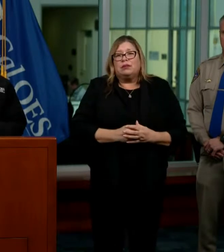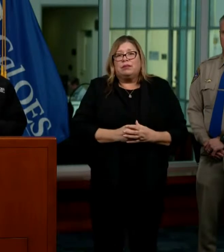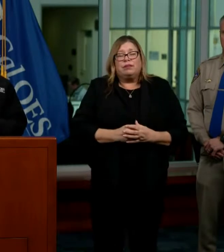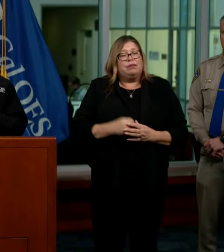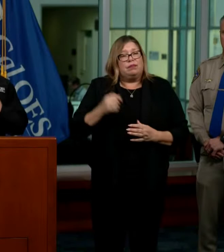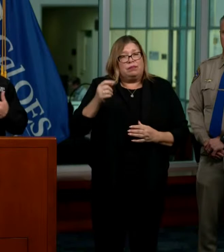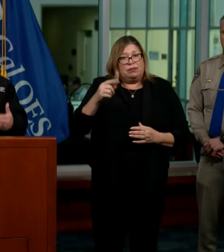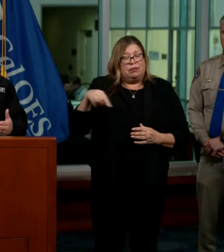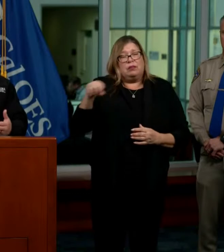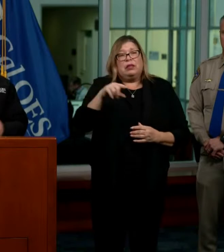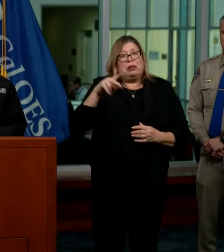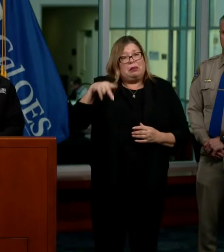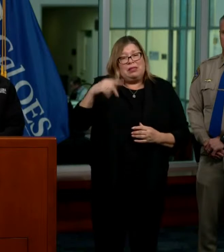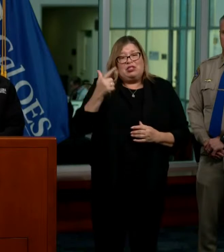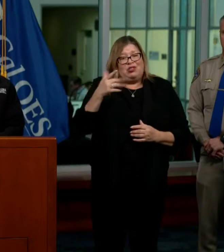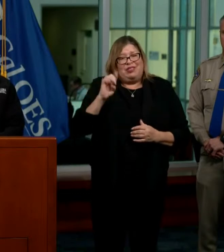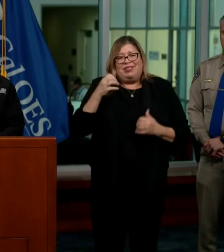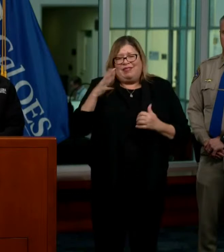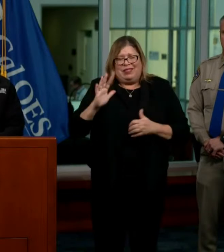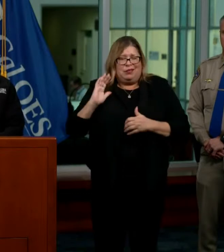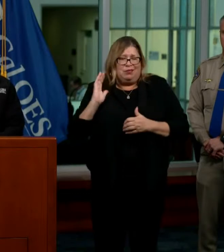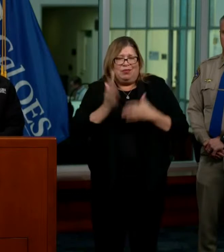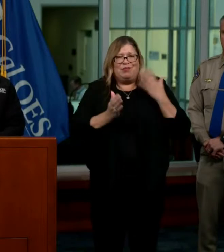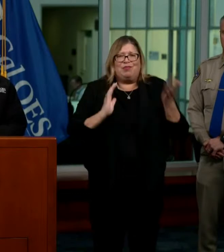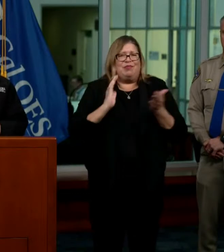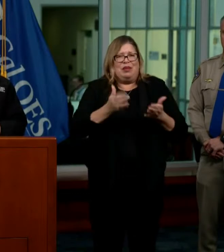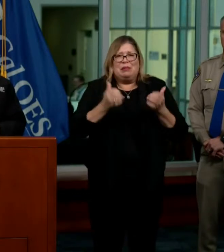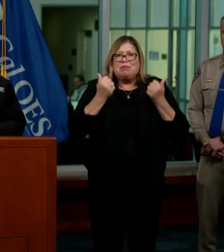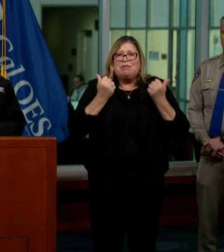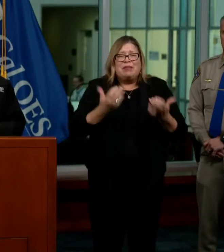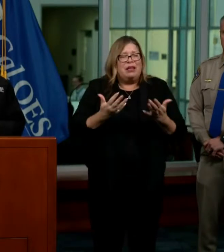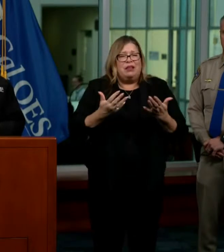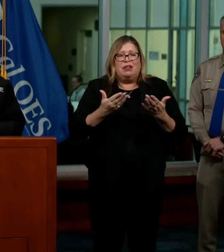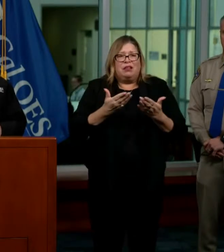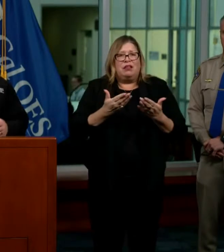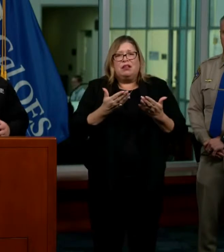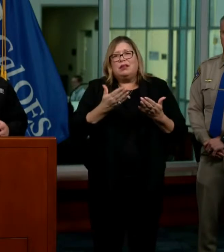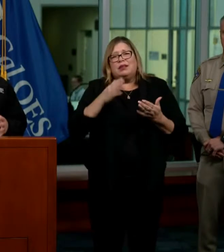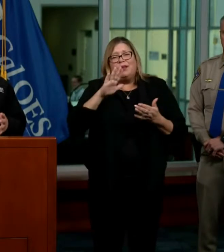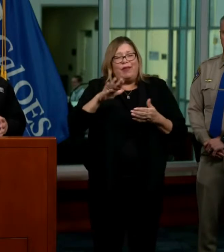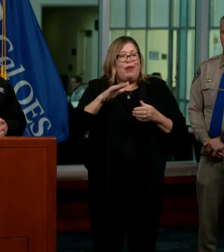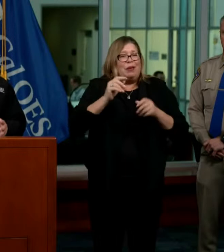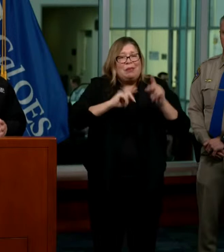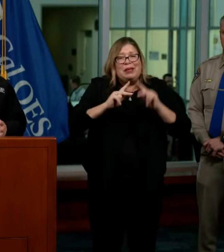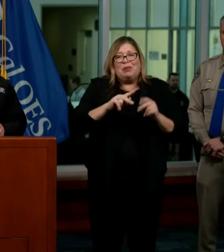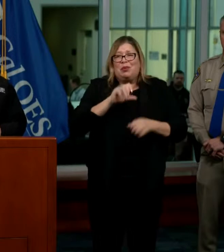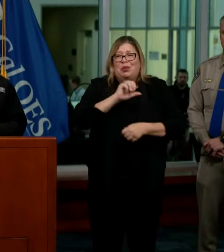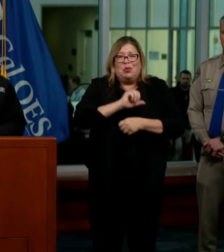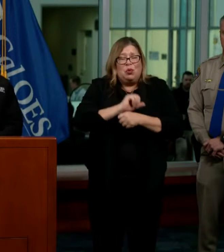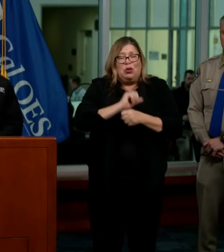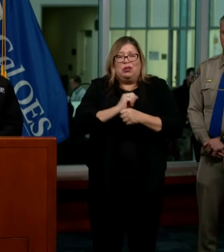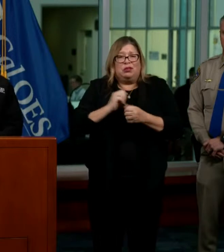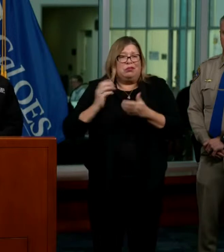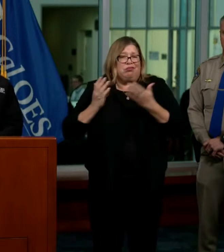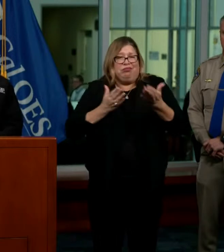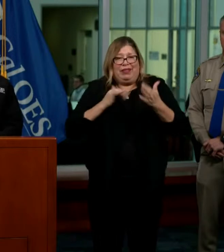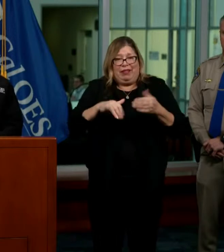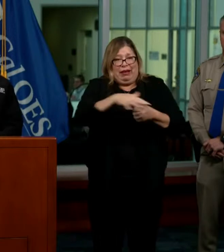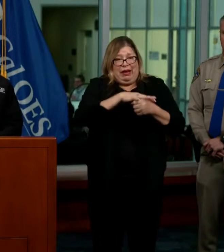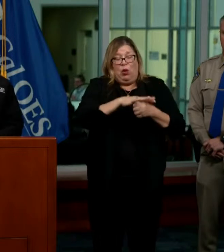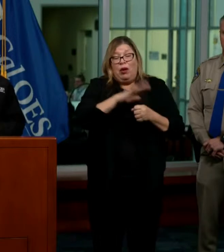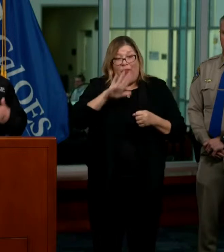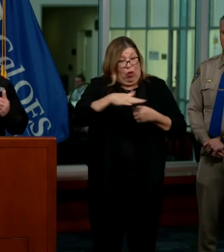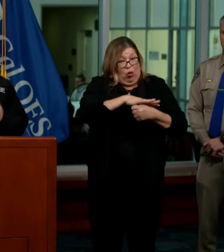They have moved a whole bunch of resources into that area, not only their local units, but they've moved in mutual aid to be able to support